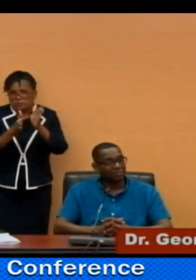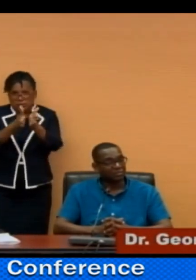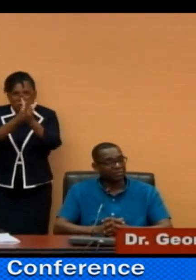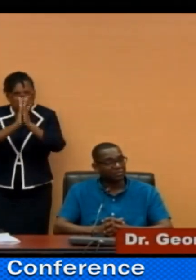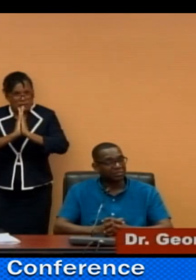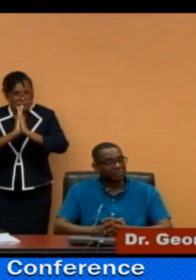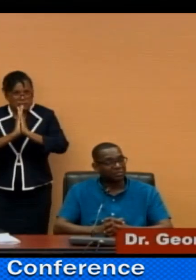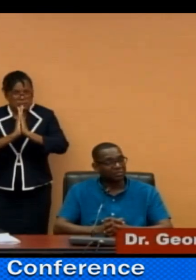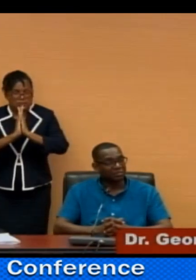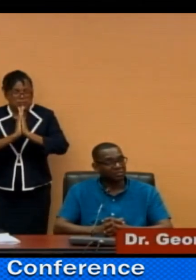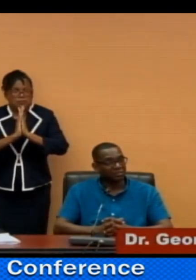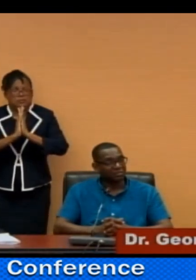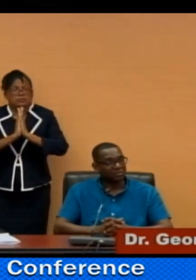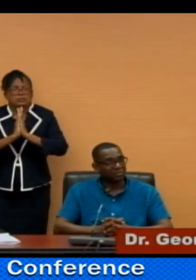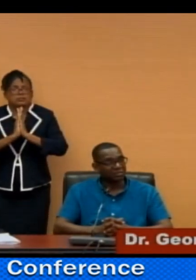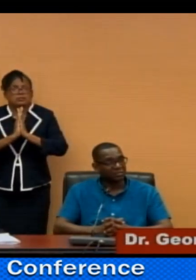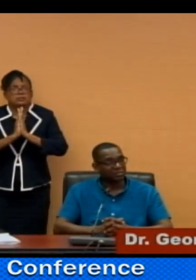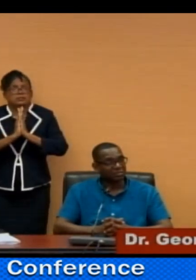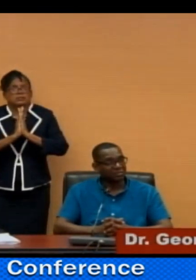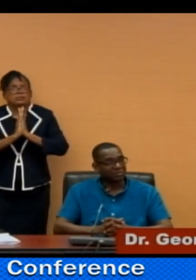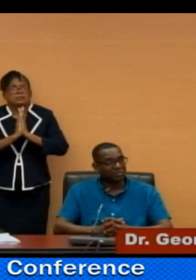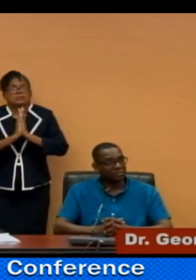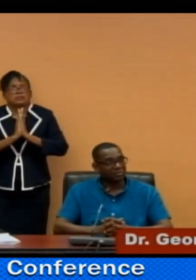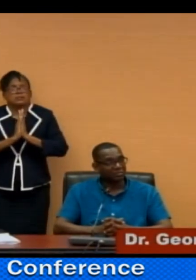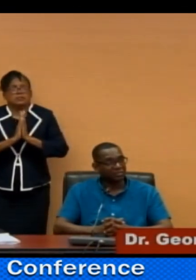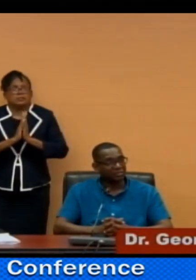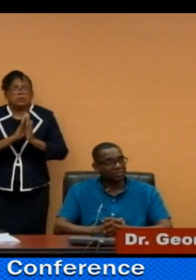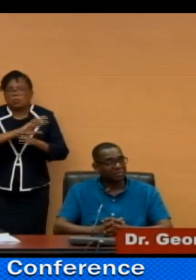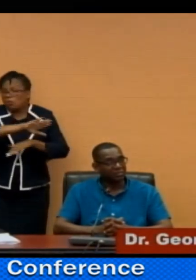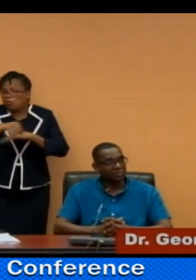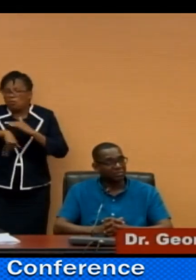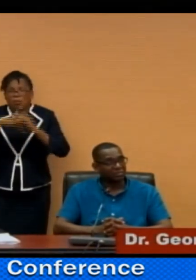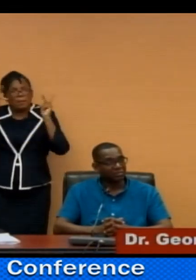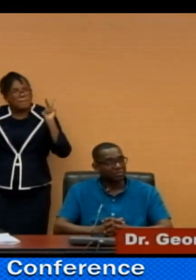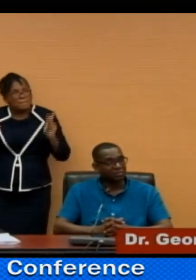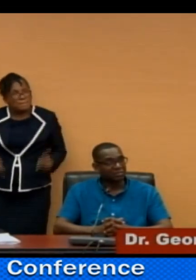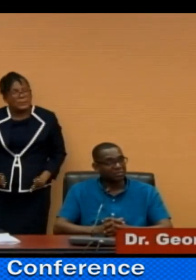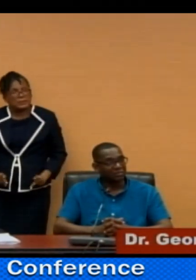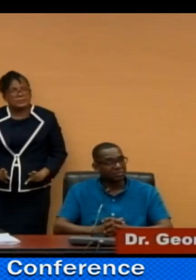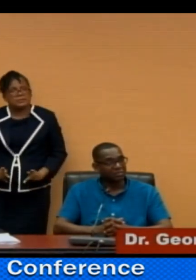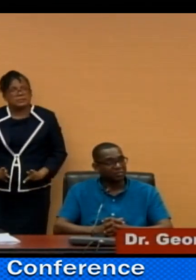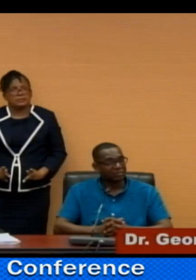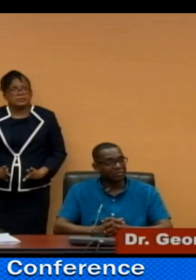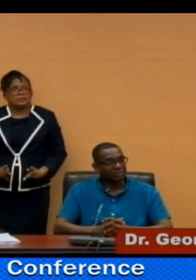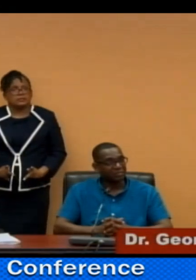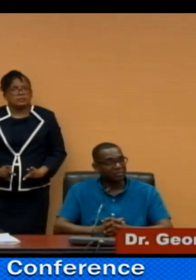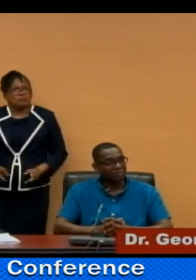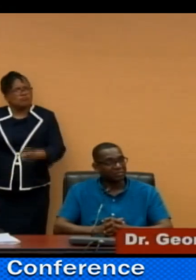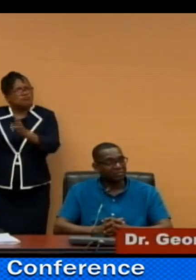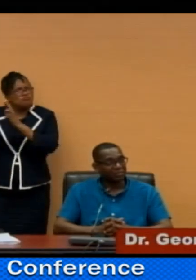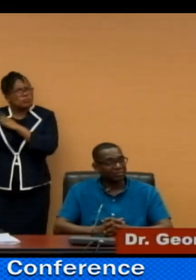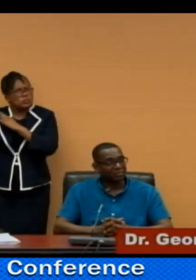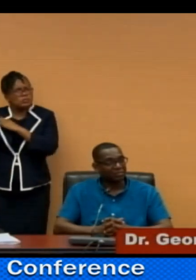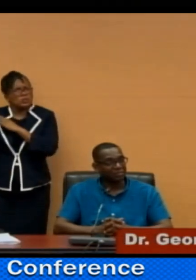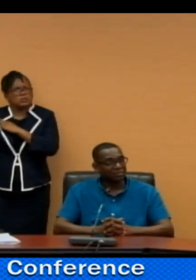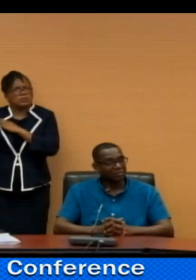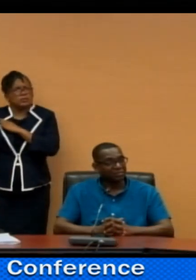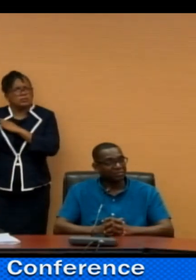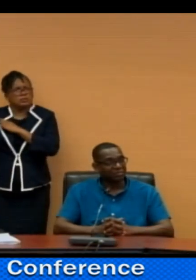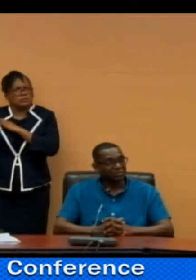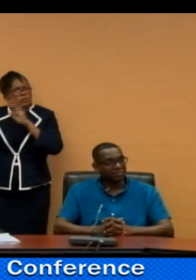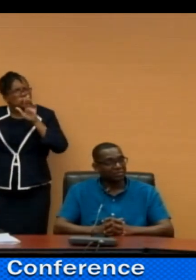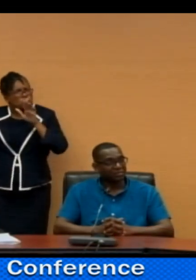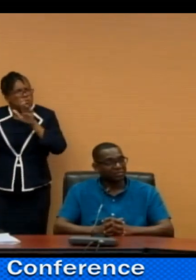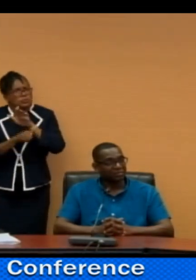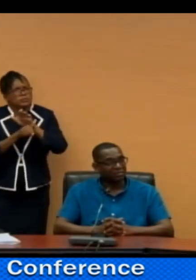and as Minister said earlier on, call on persons to exercise that responsibility, because that